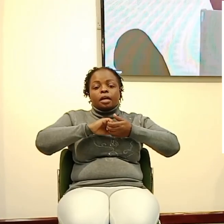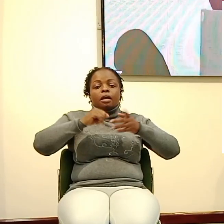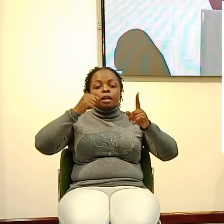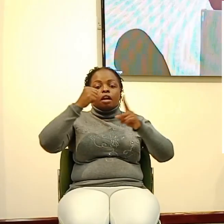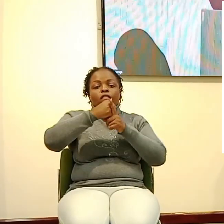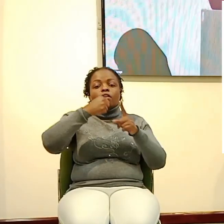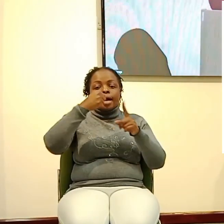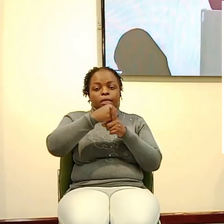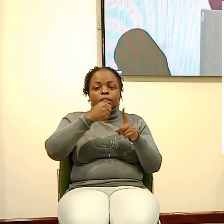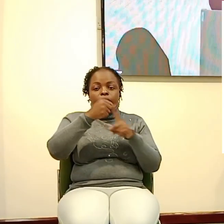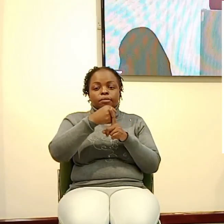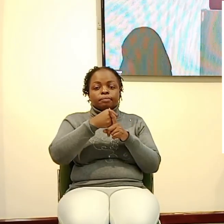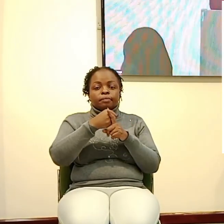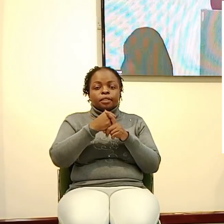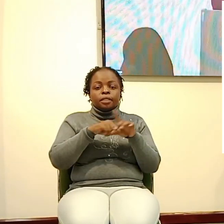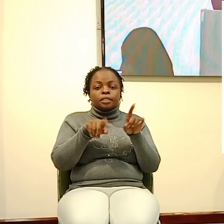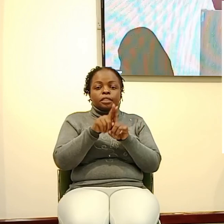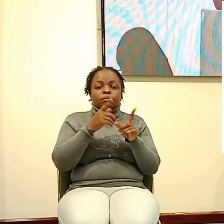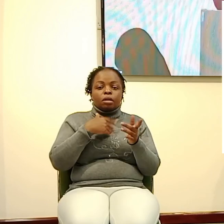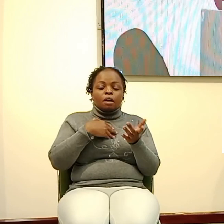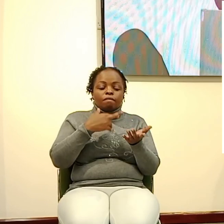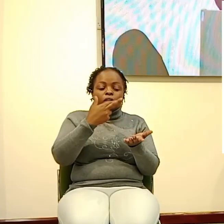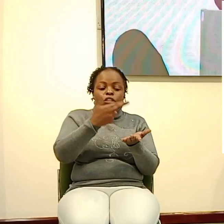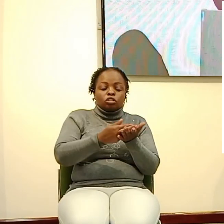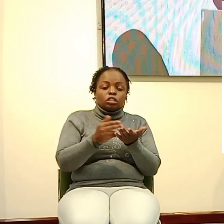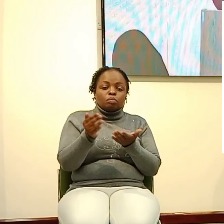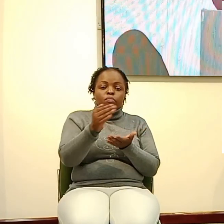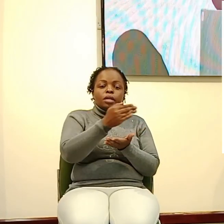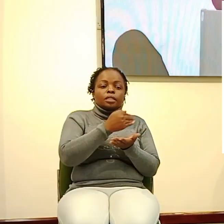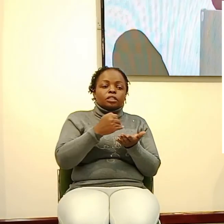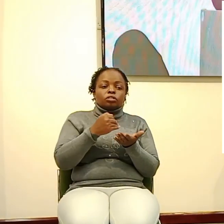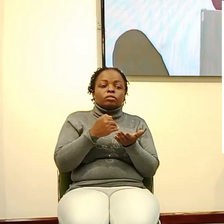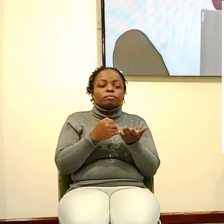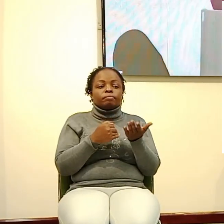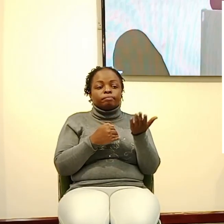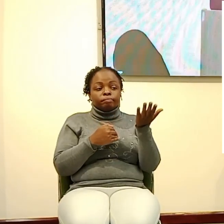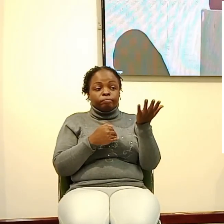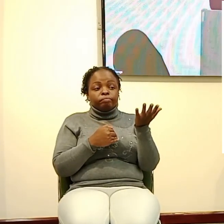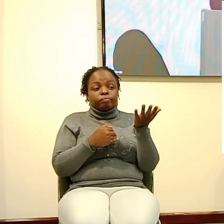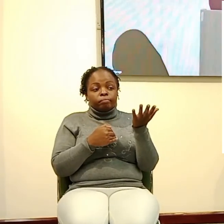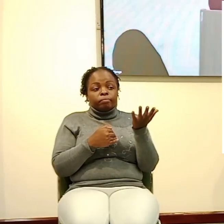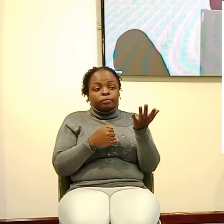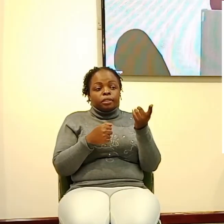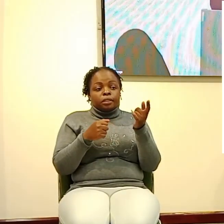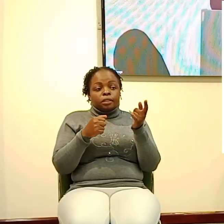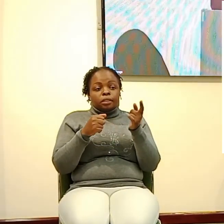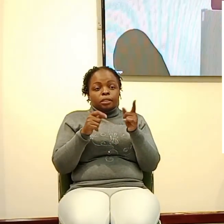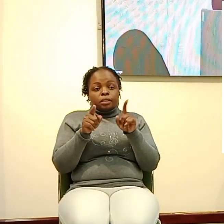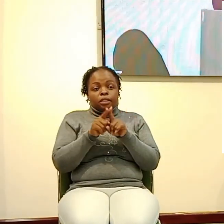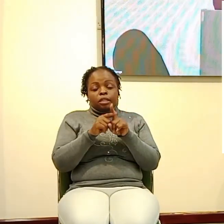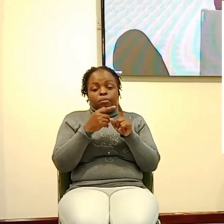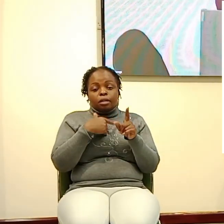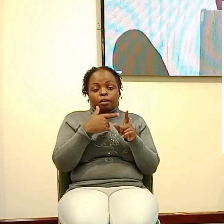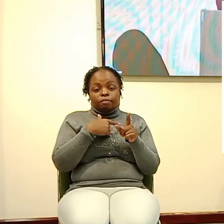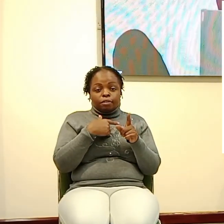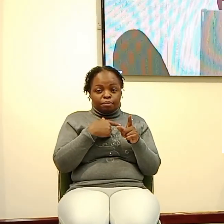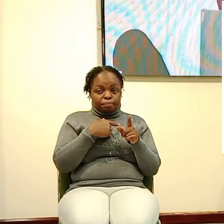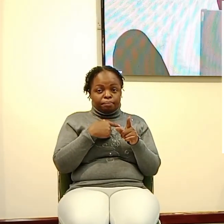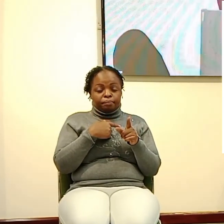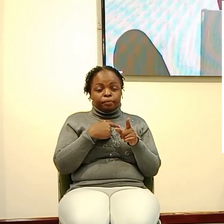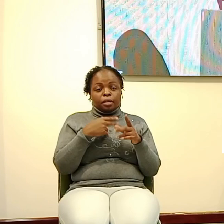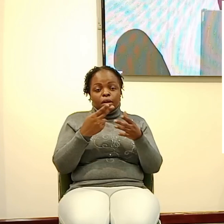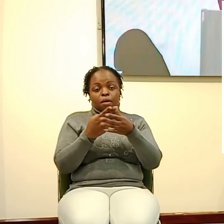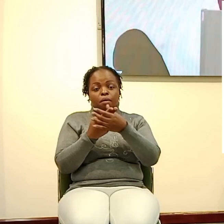advocacy. There is resource mobilization. There is